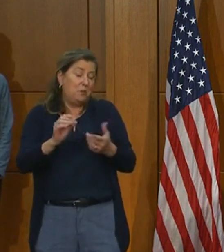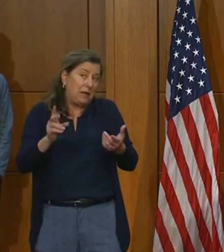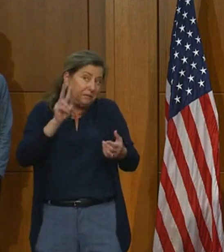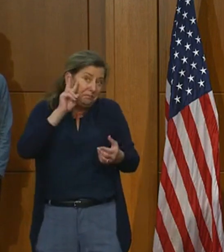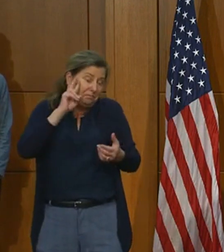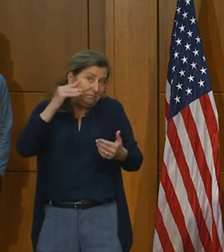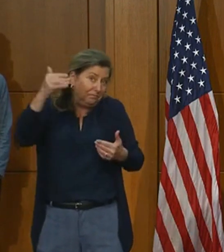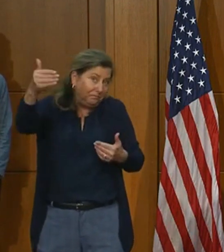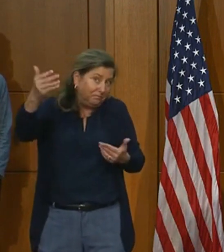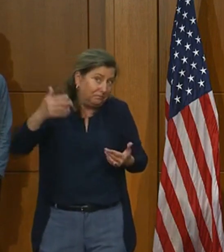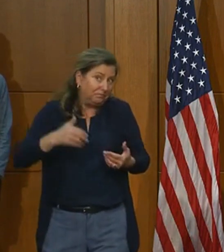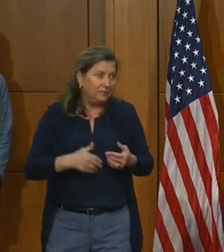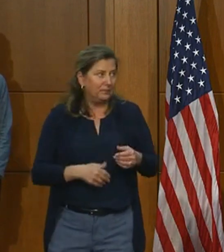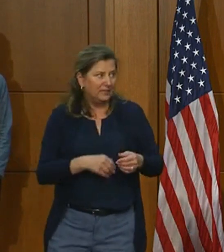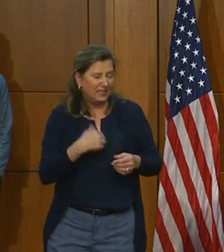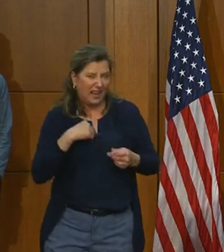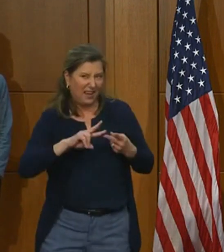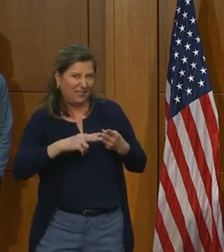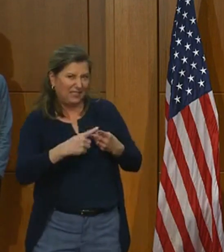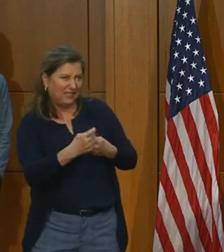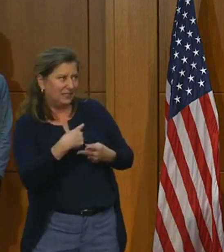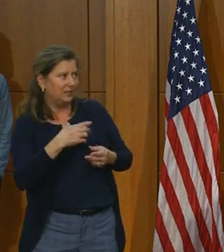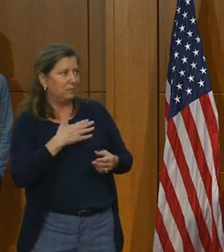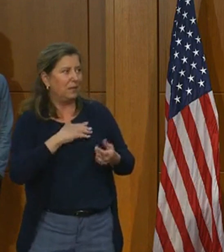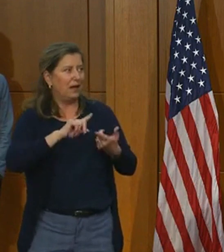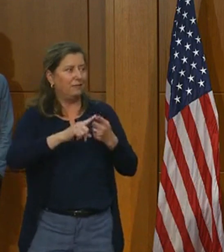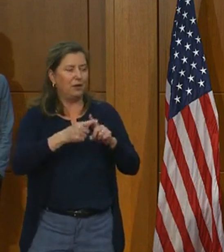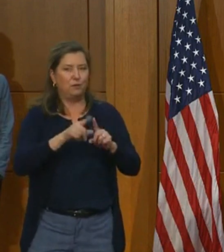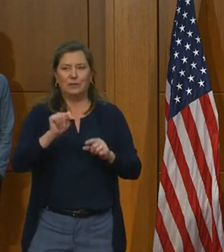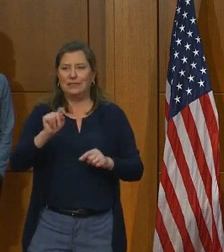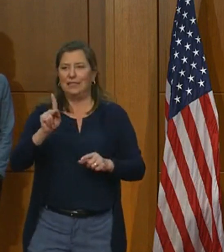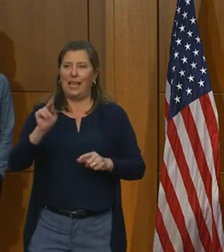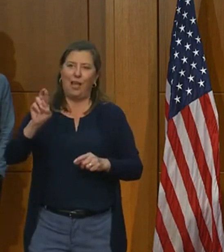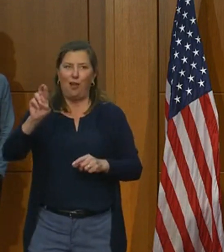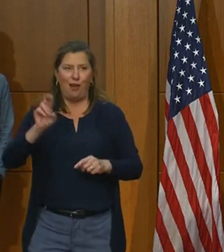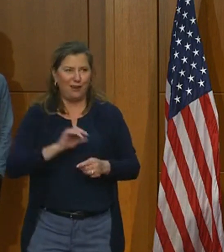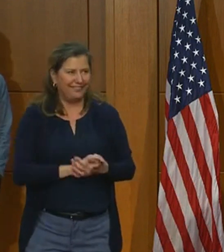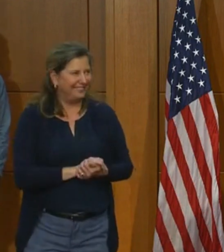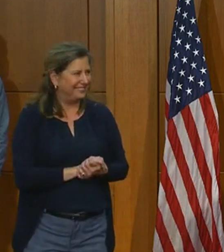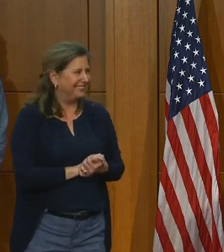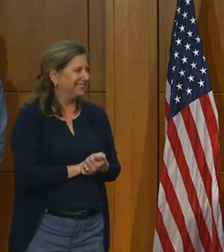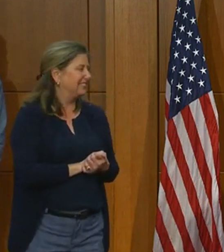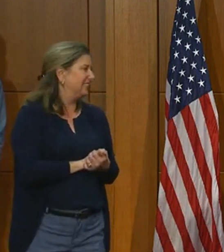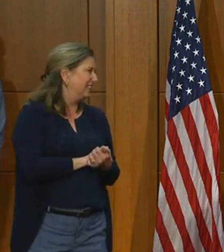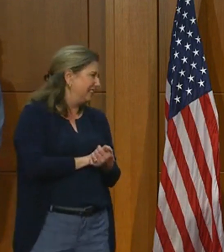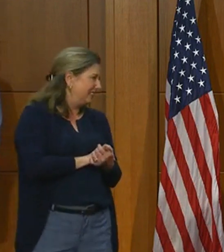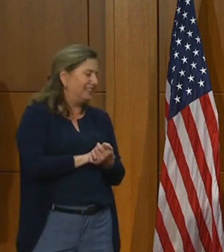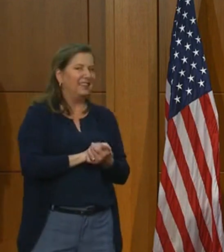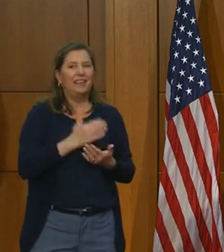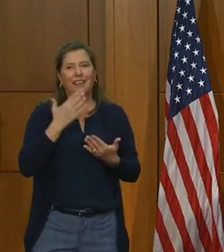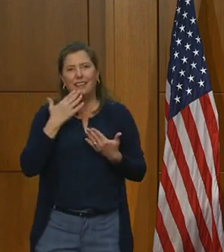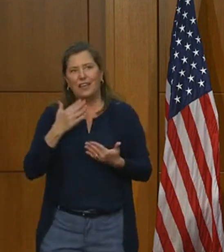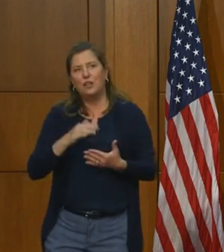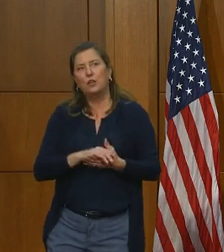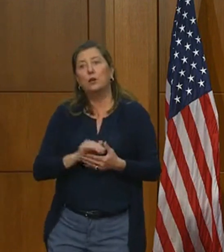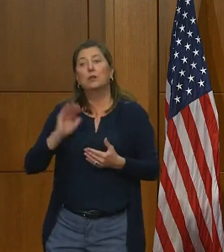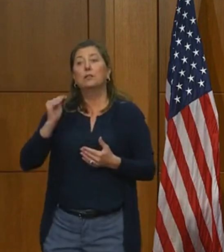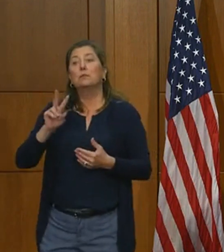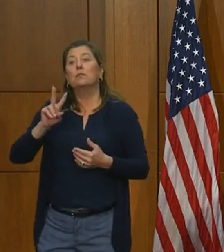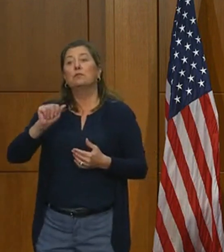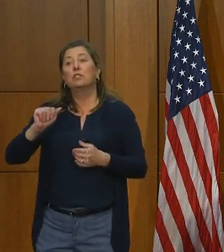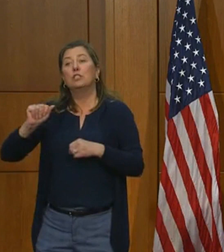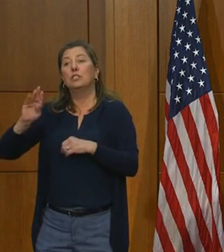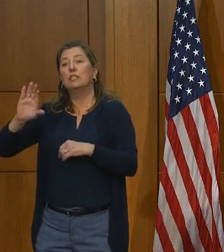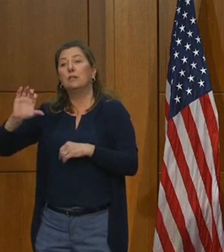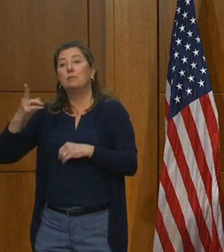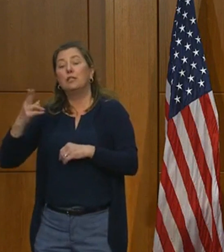determined. Can I get a second question from my friends at TKR? Absolutely. Thank you, for Brendan Ponton. Apparently, Virginia Beach had given